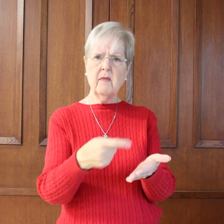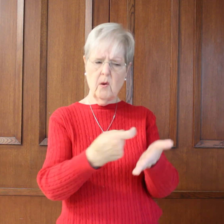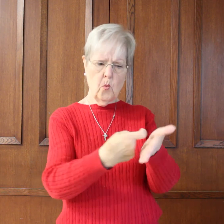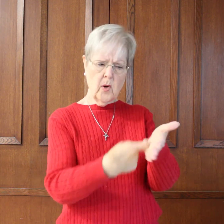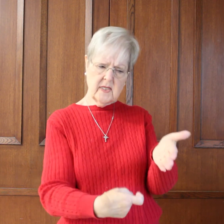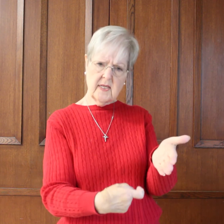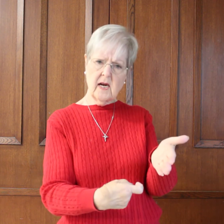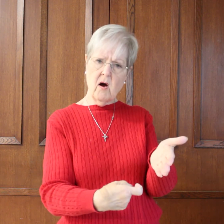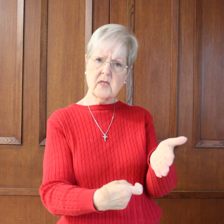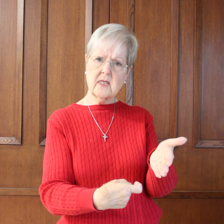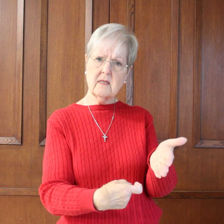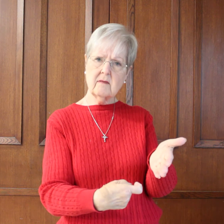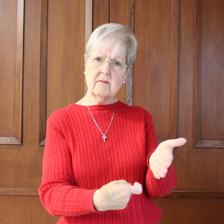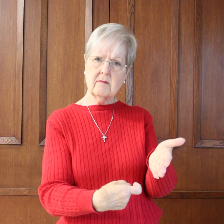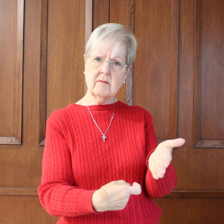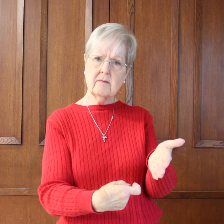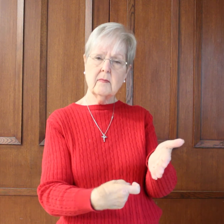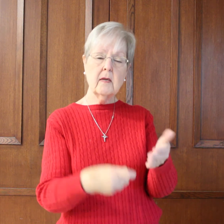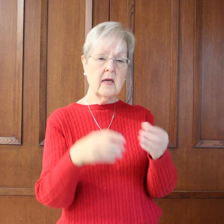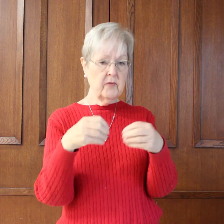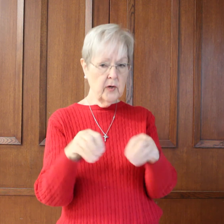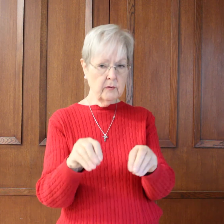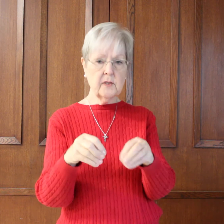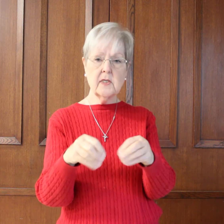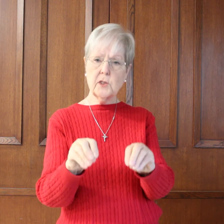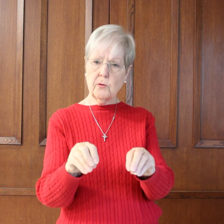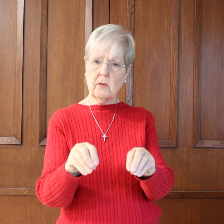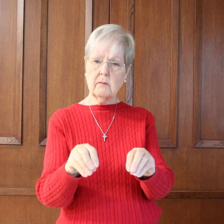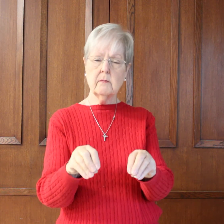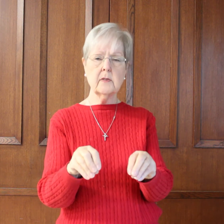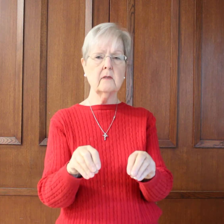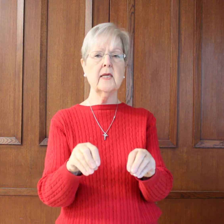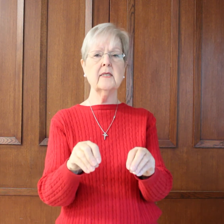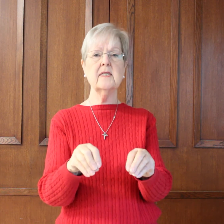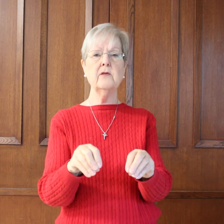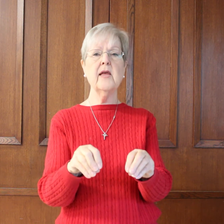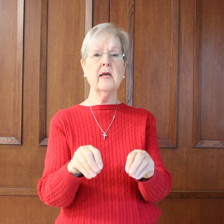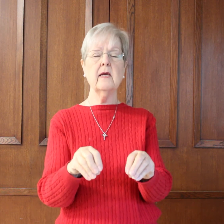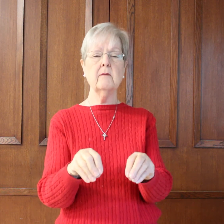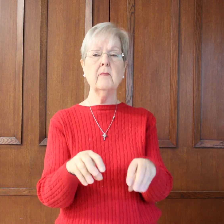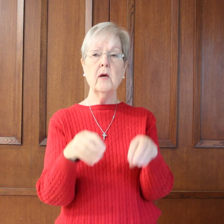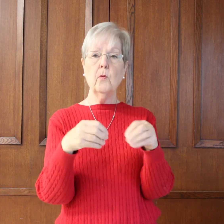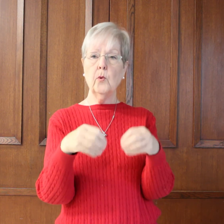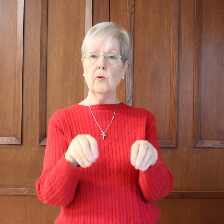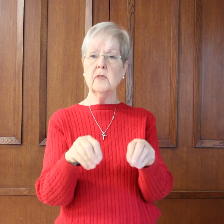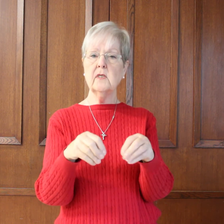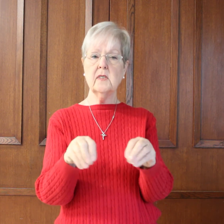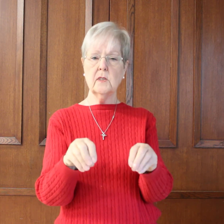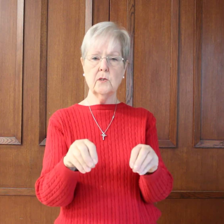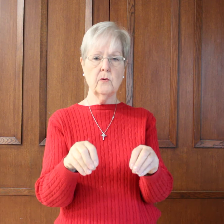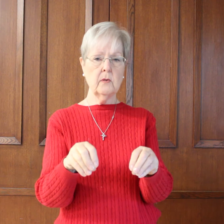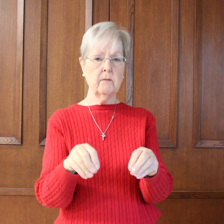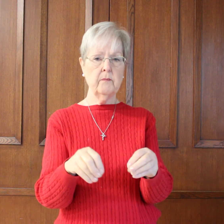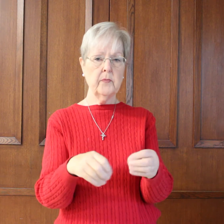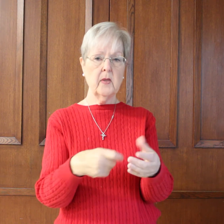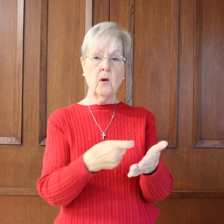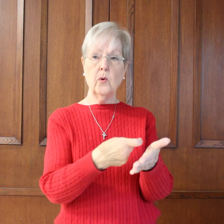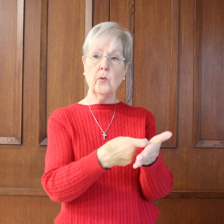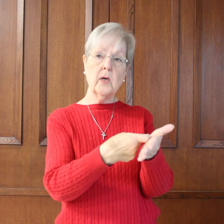And what does it cost if you go to the store? So let's do that again. We're going to the store. We want to know